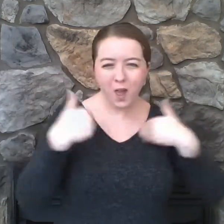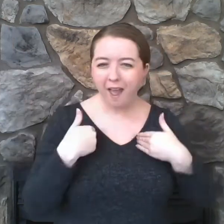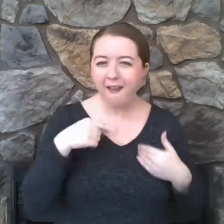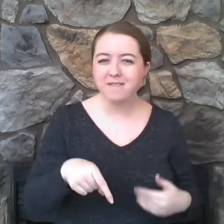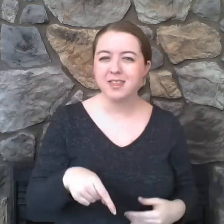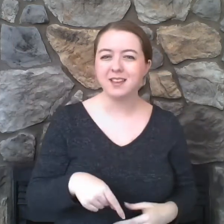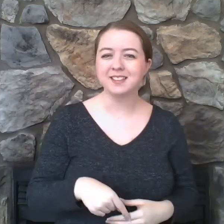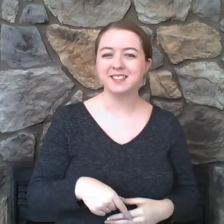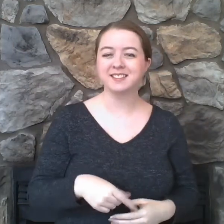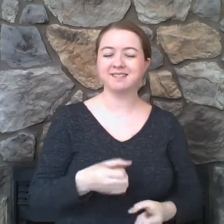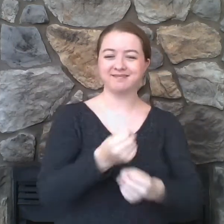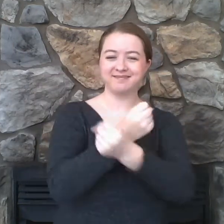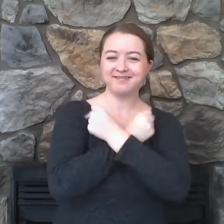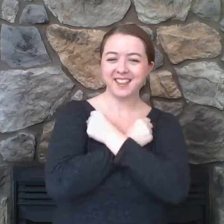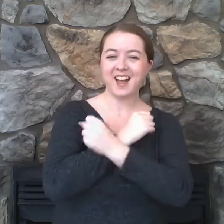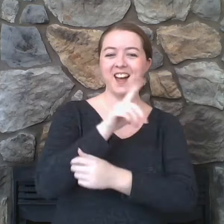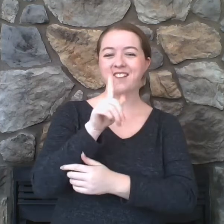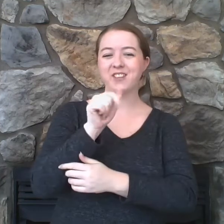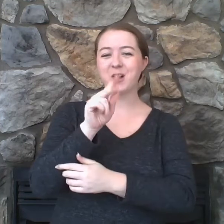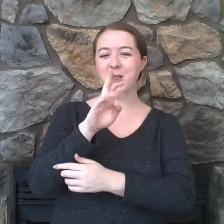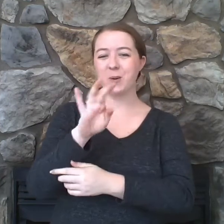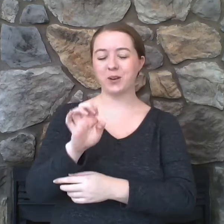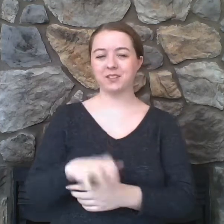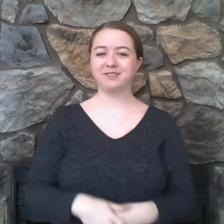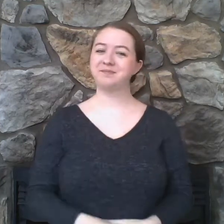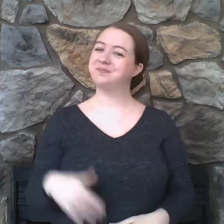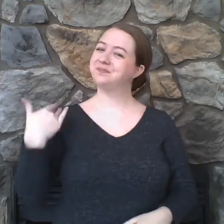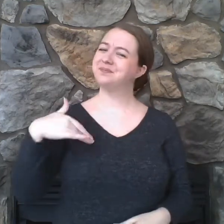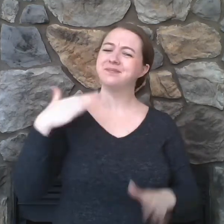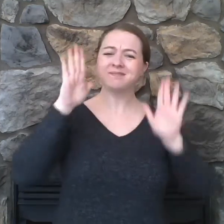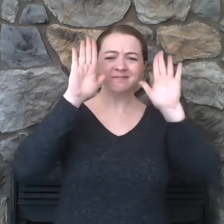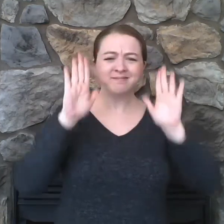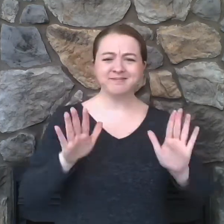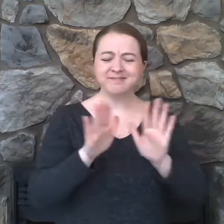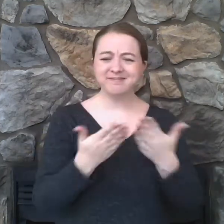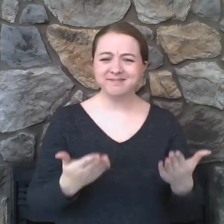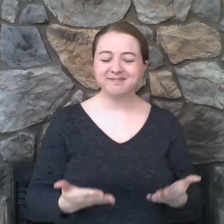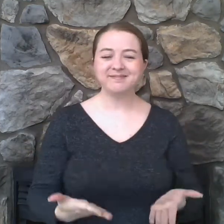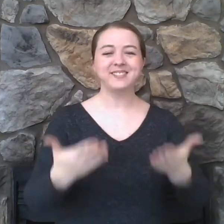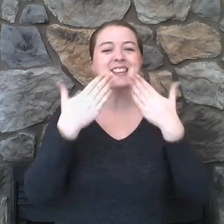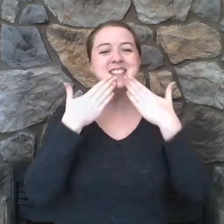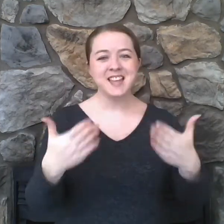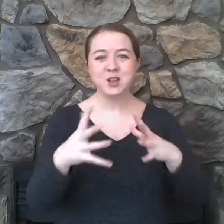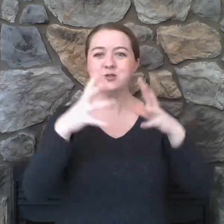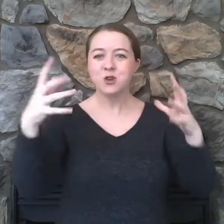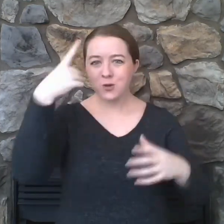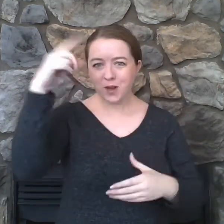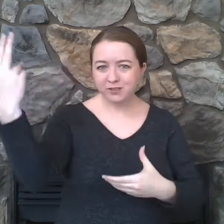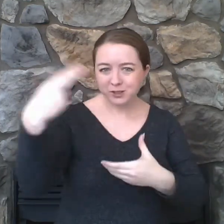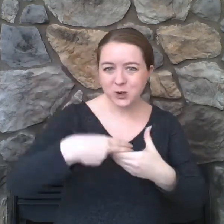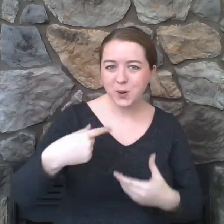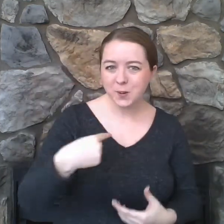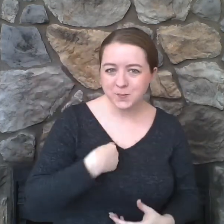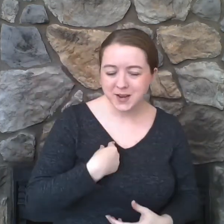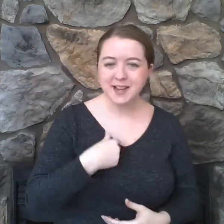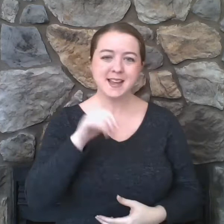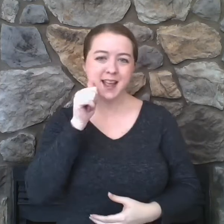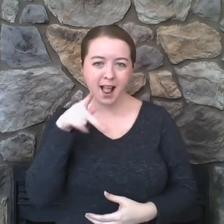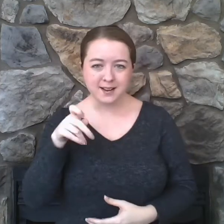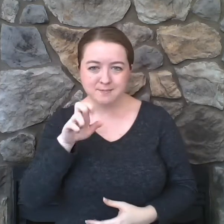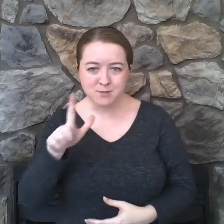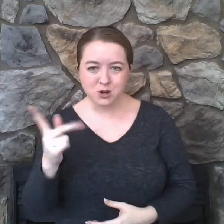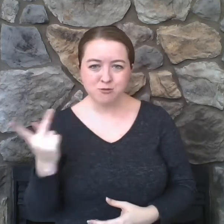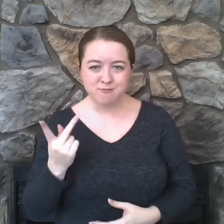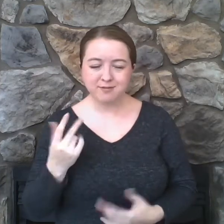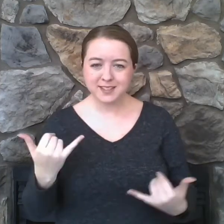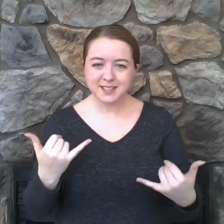Love, Lori. Wow, what a great book. Thank you so much for joining me and Auntie